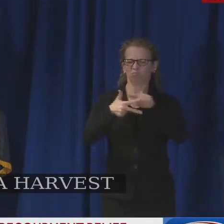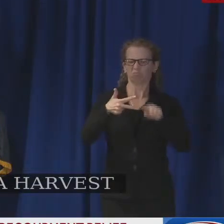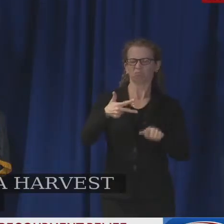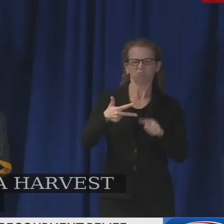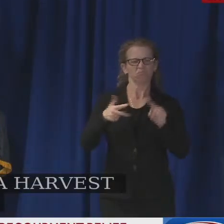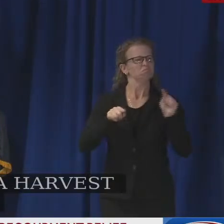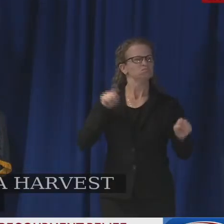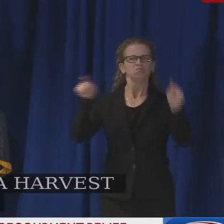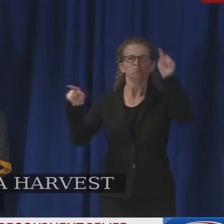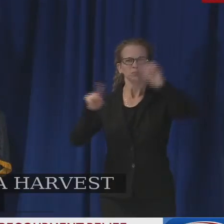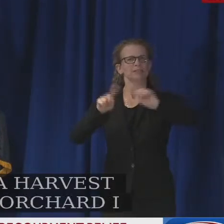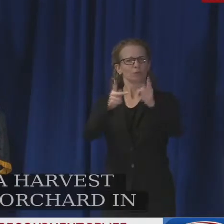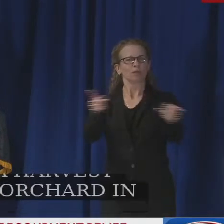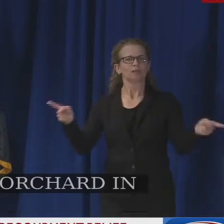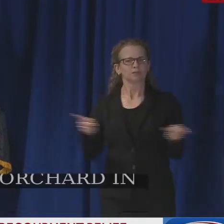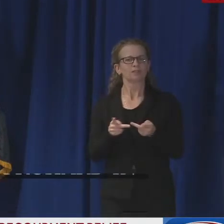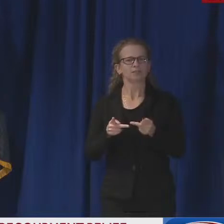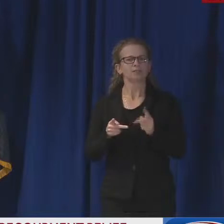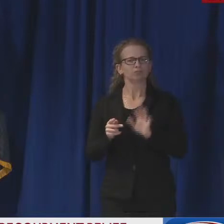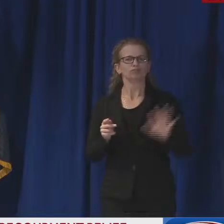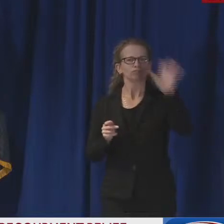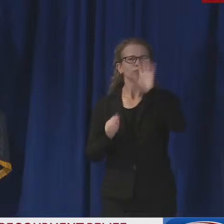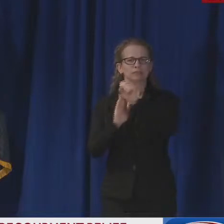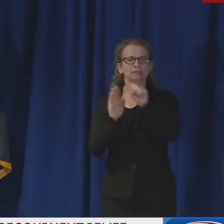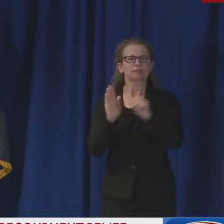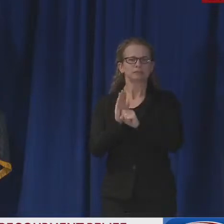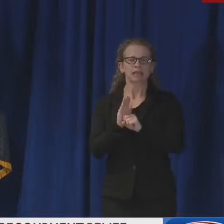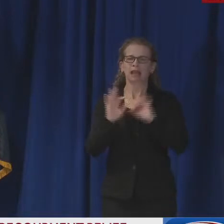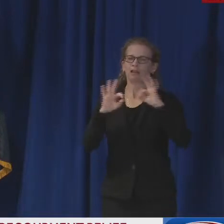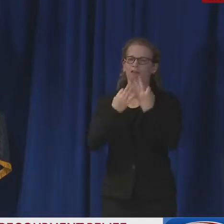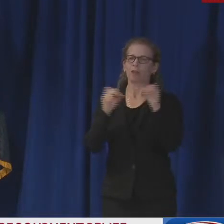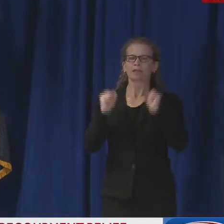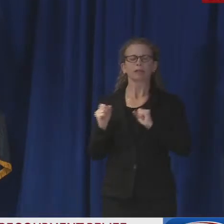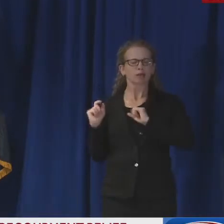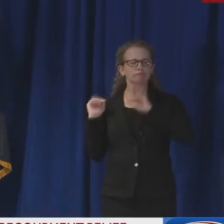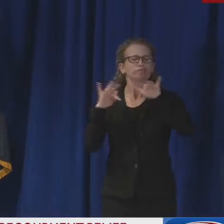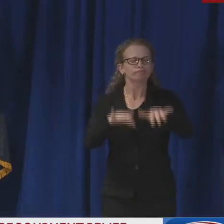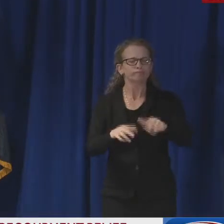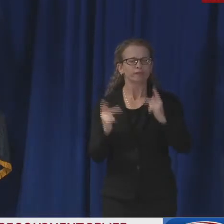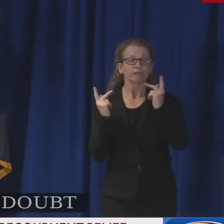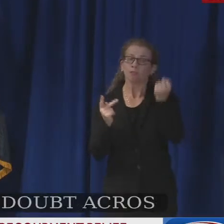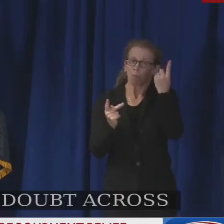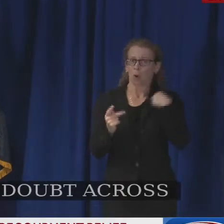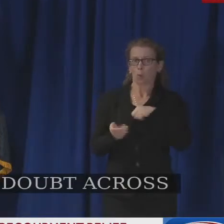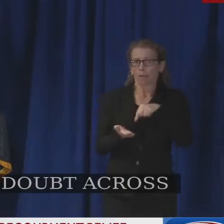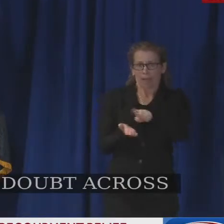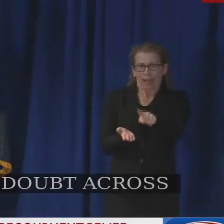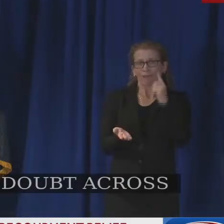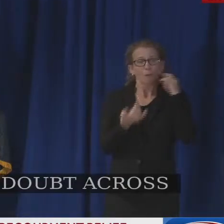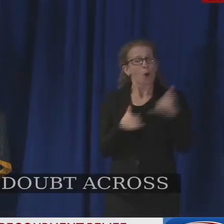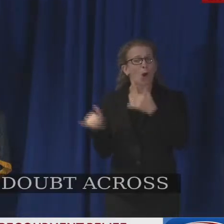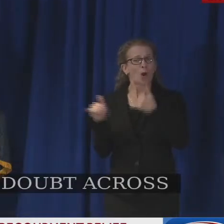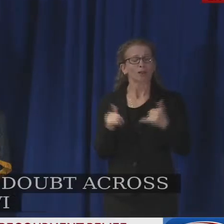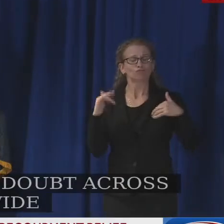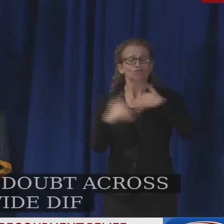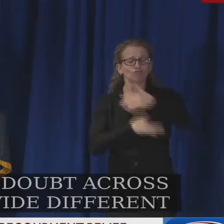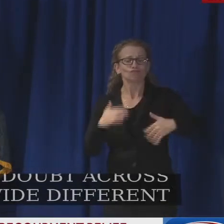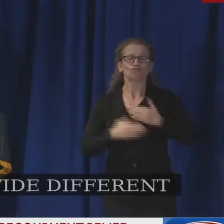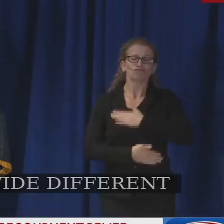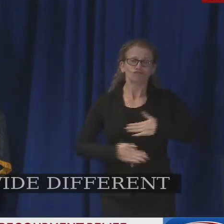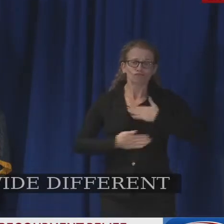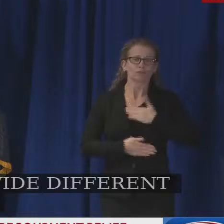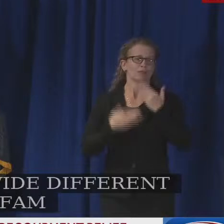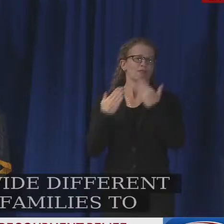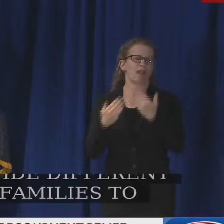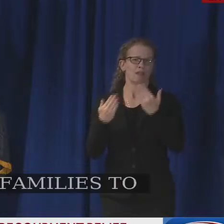provide some different opportunities for families just to come together, come out on our dime, and basically just say thank you for all that